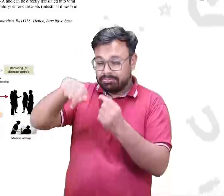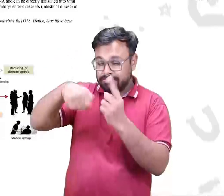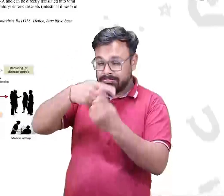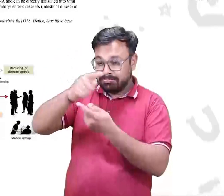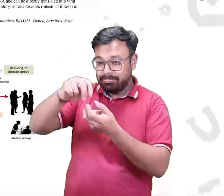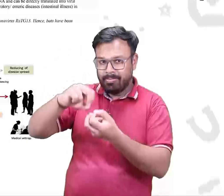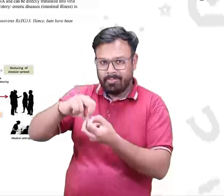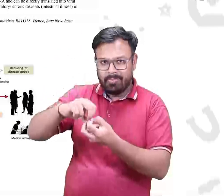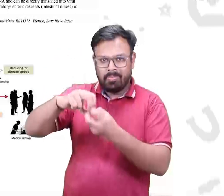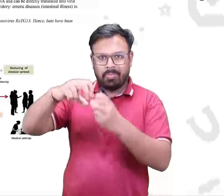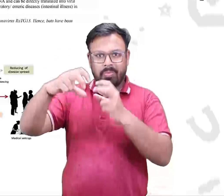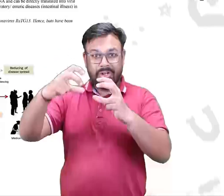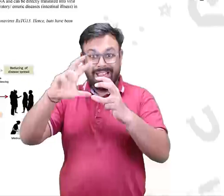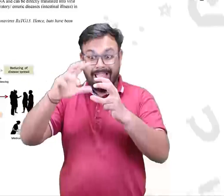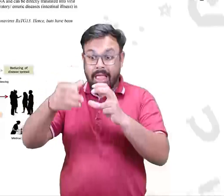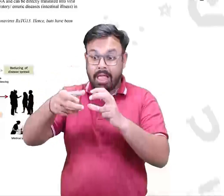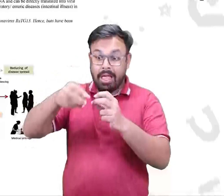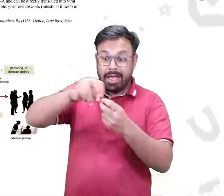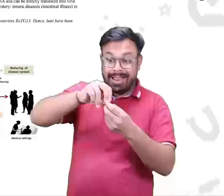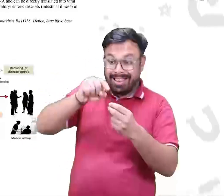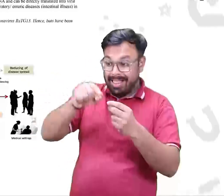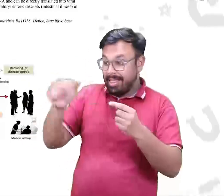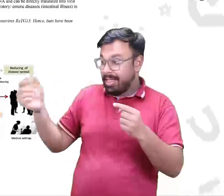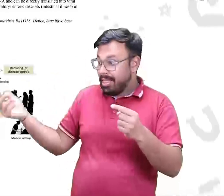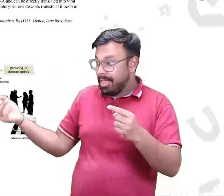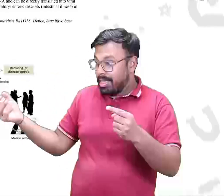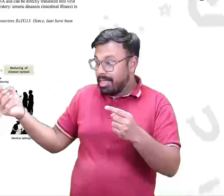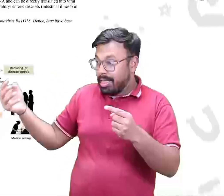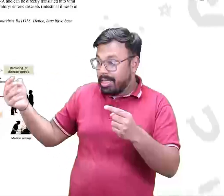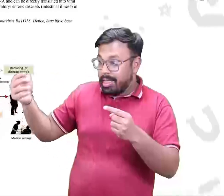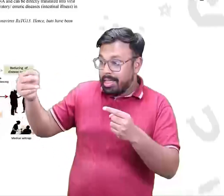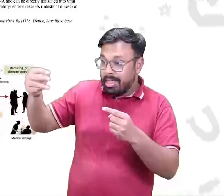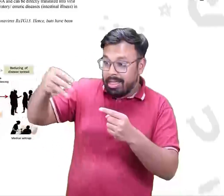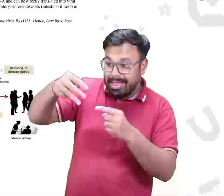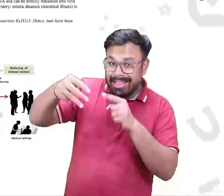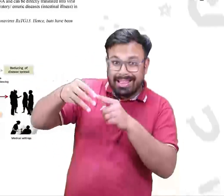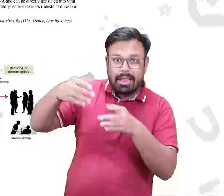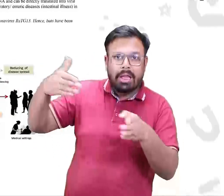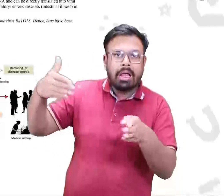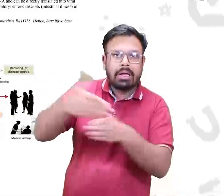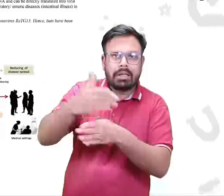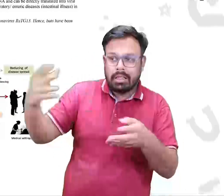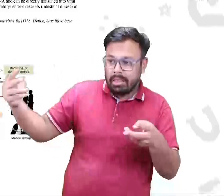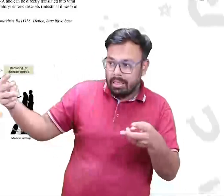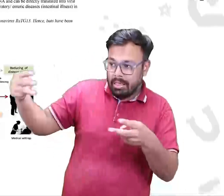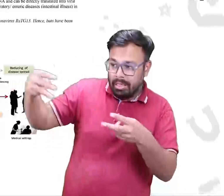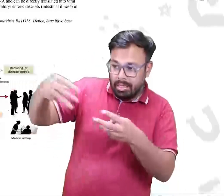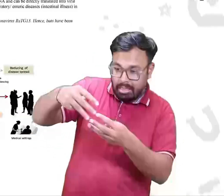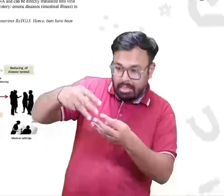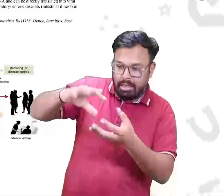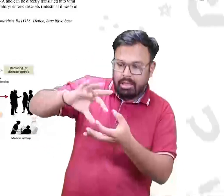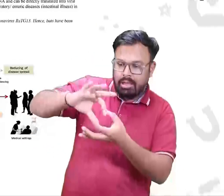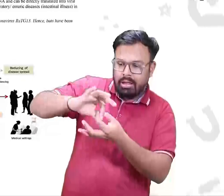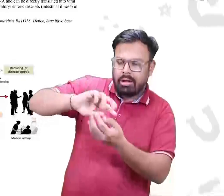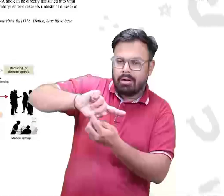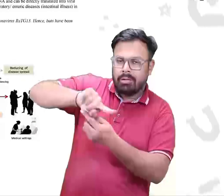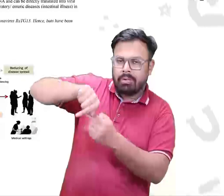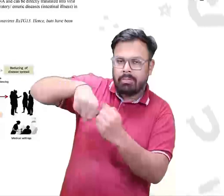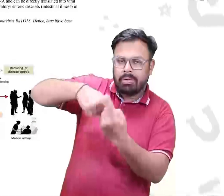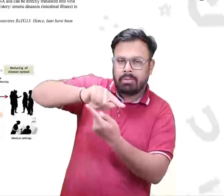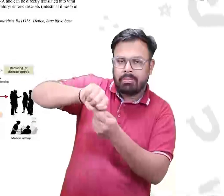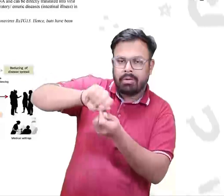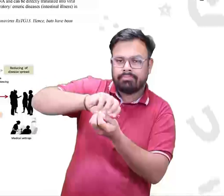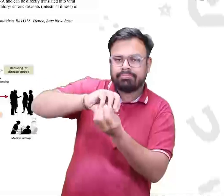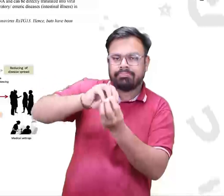be directly translated into viral protein by the host cell. It